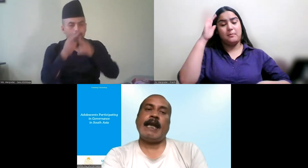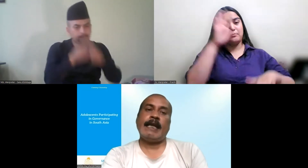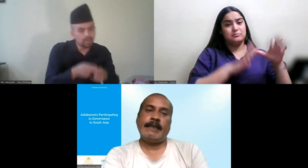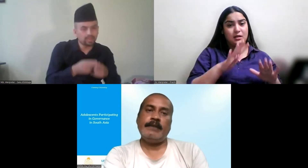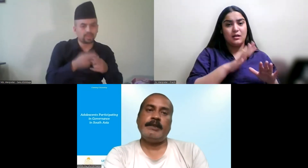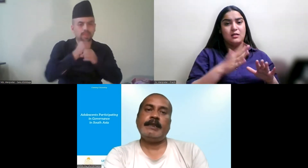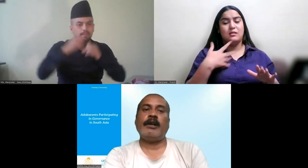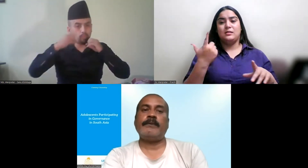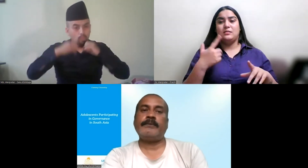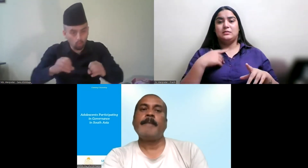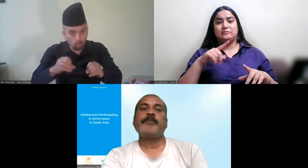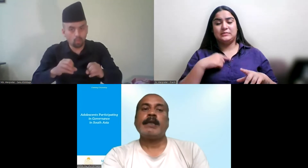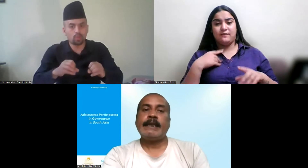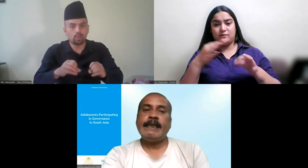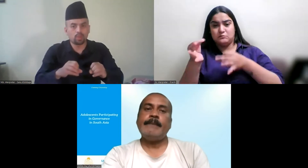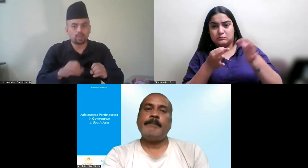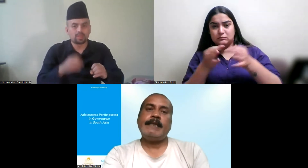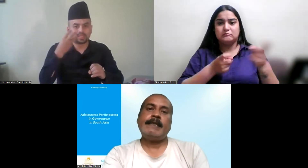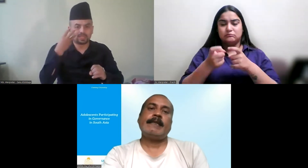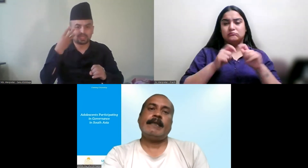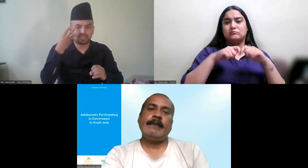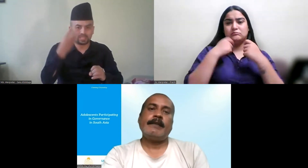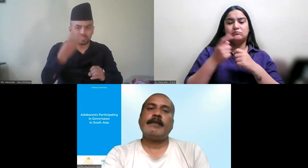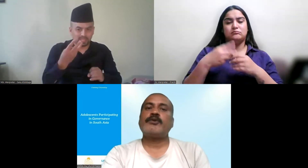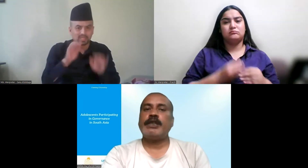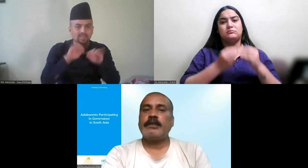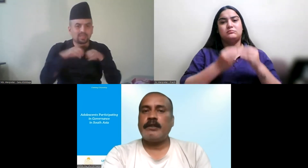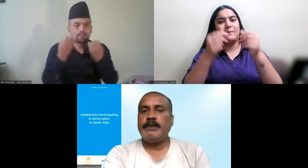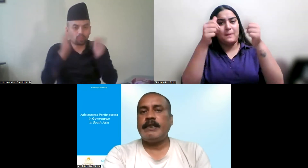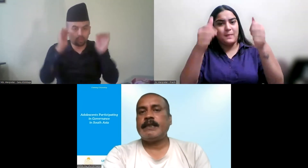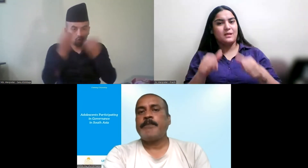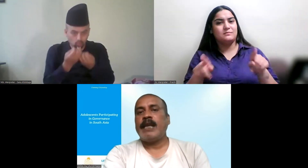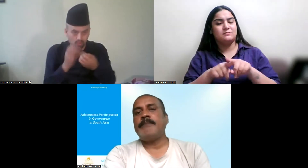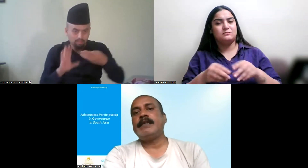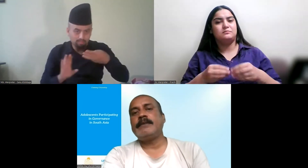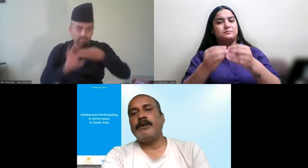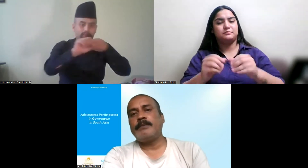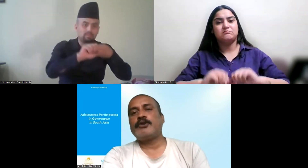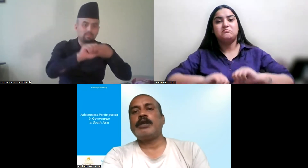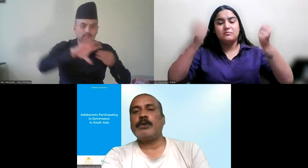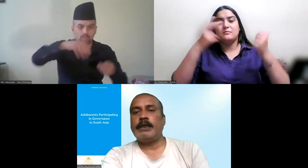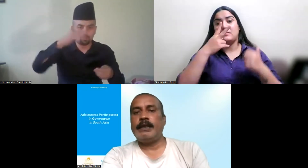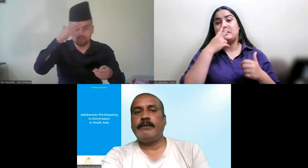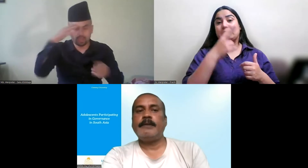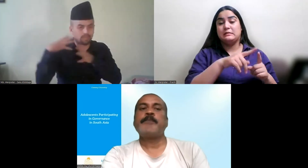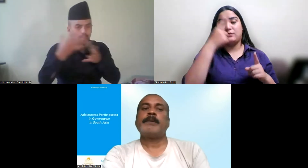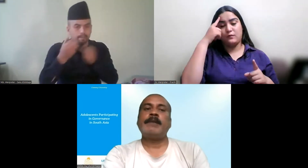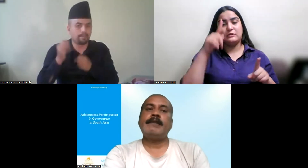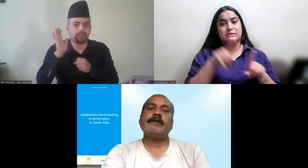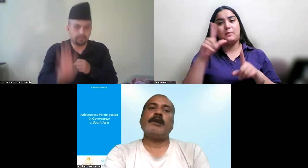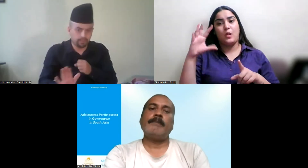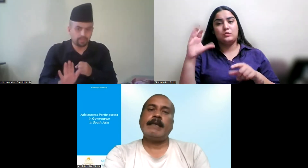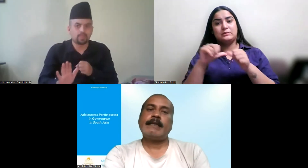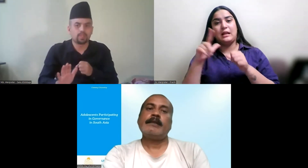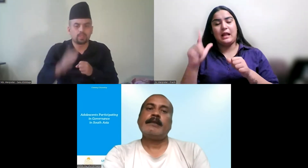budgeting, and delivery of key basic integrated social services have been devolved to the local level,